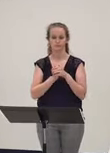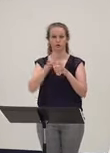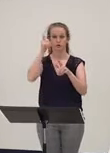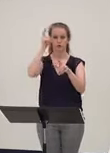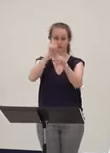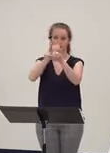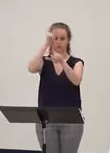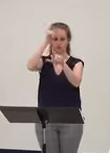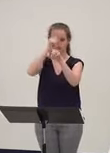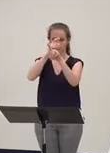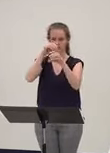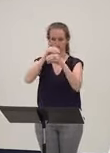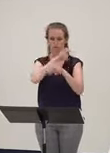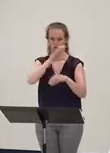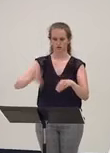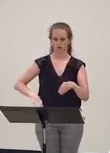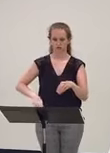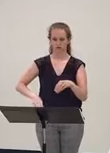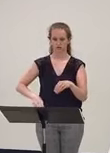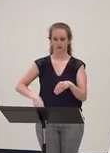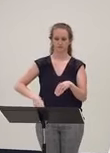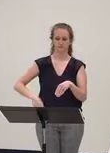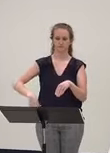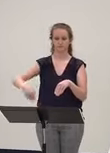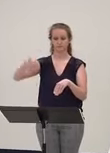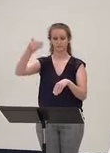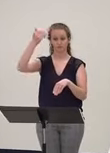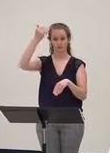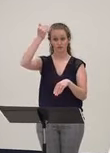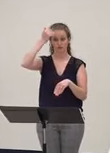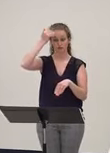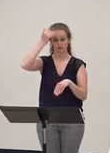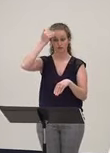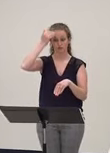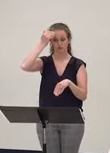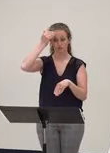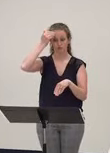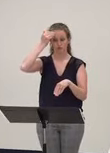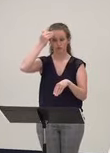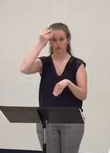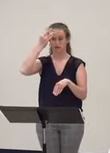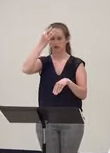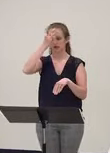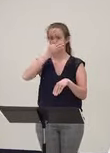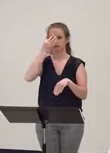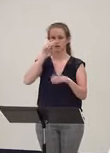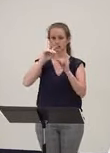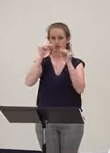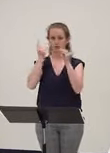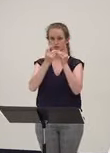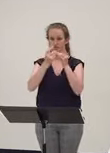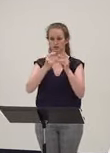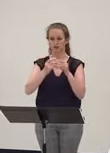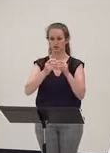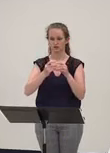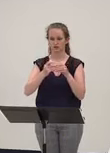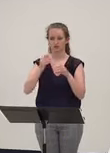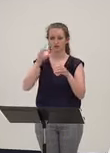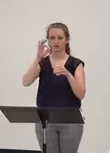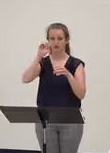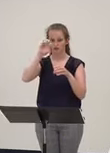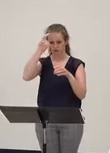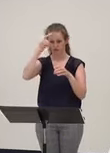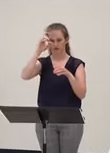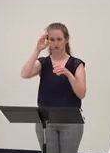Dear brothers and sisters in Christ, as you are aware, the Roman Catholic Diocese of Harrisburg filed for